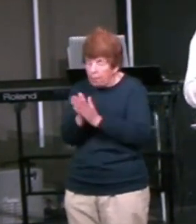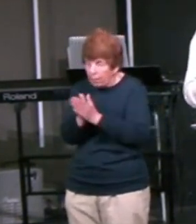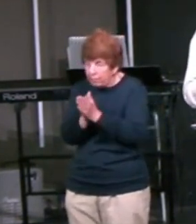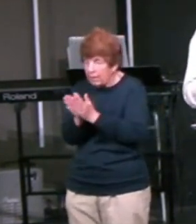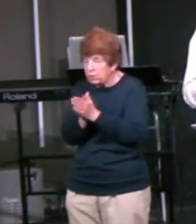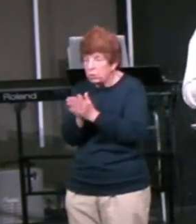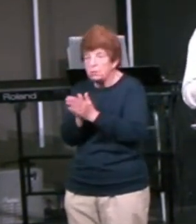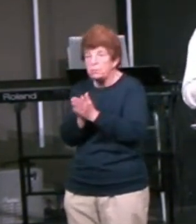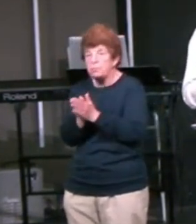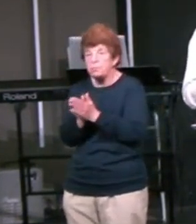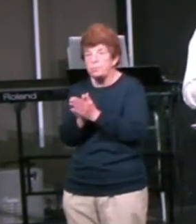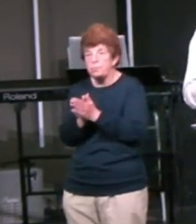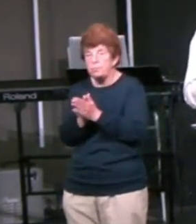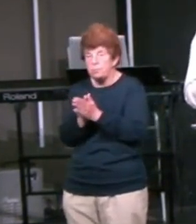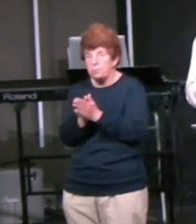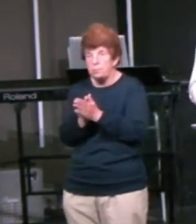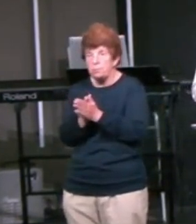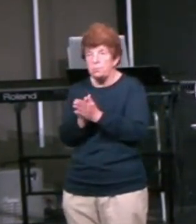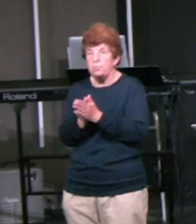motivation.